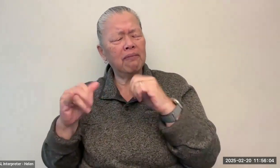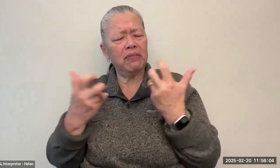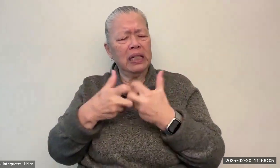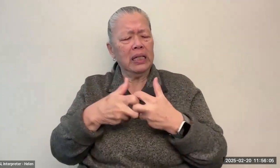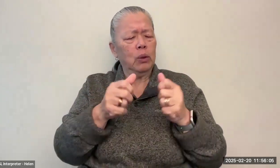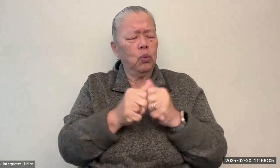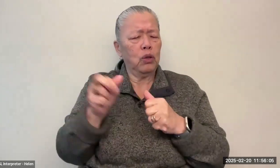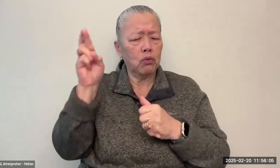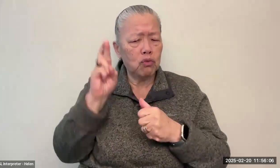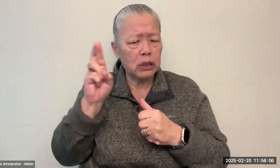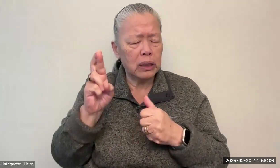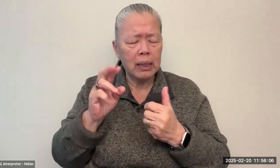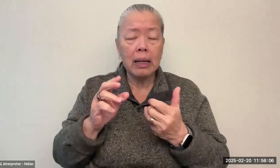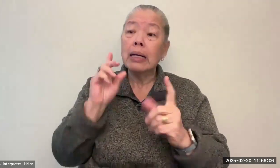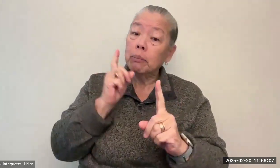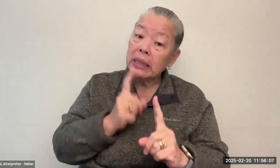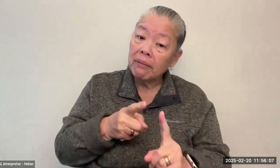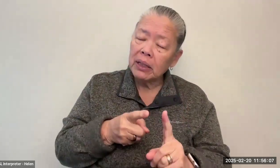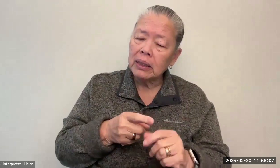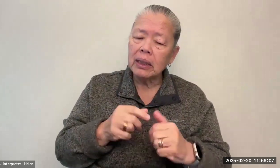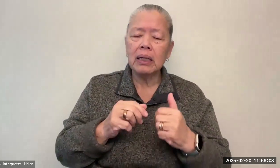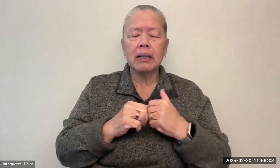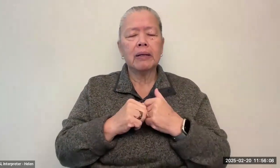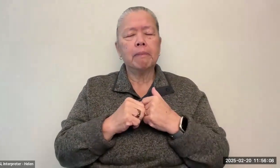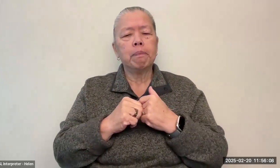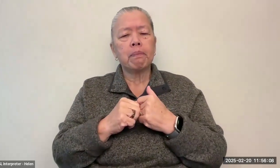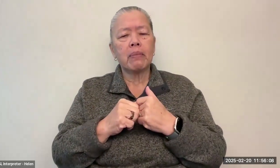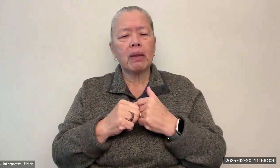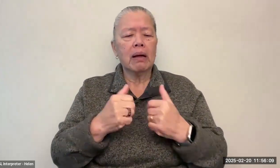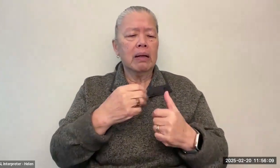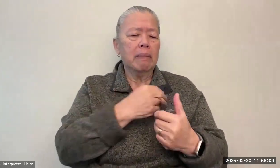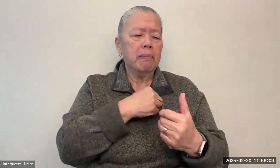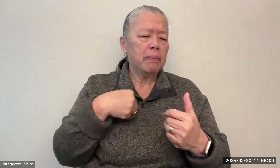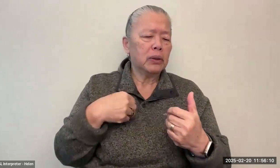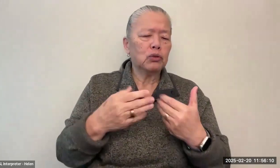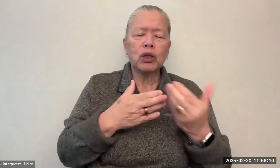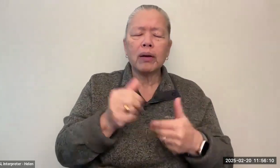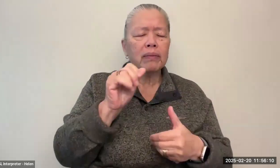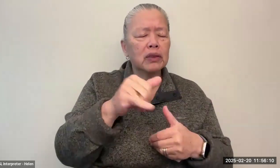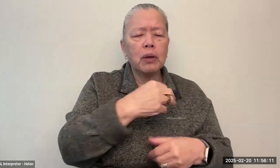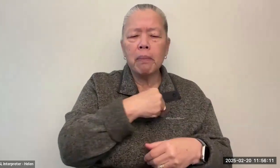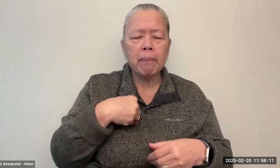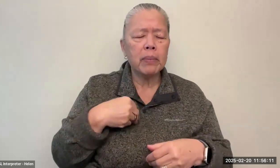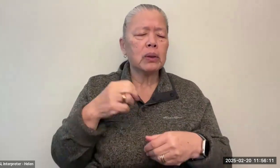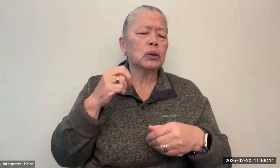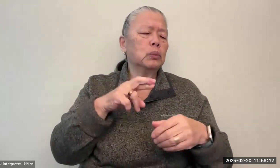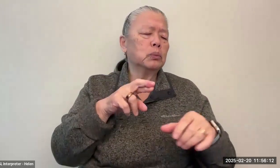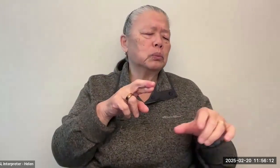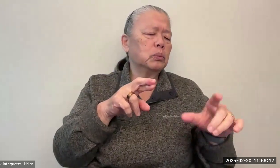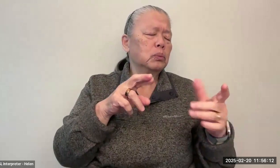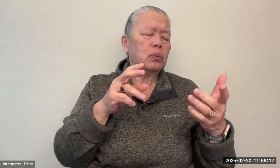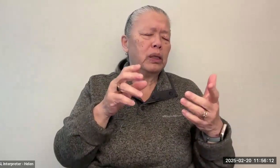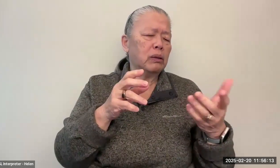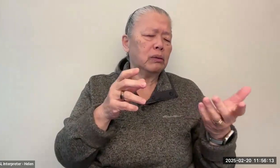How does the requirement, specifically, how does the requirement to admit members, regardless of their gender or ability, work with the regionalization's allowance